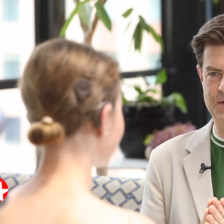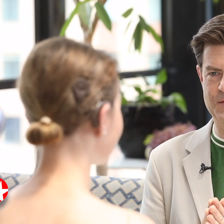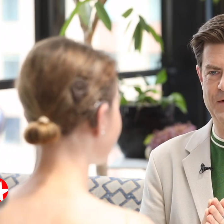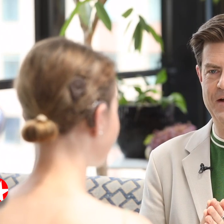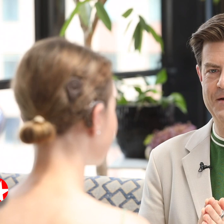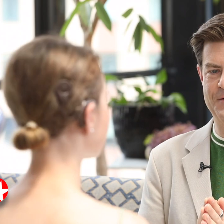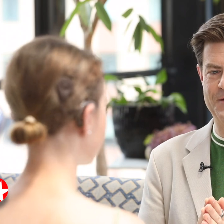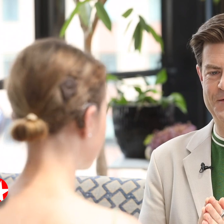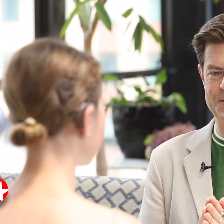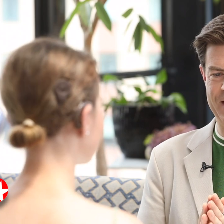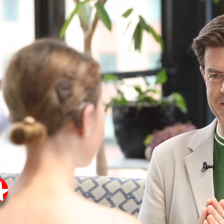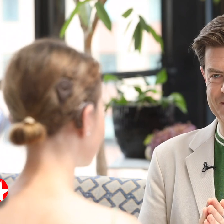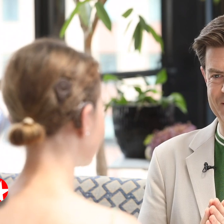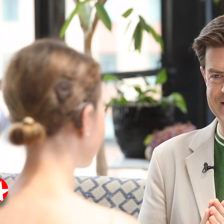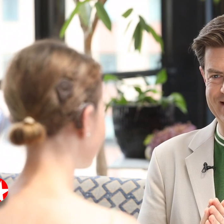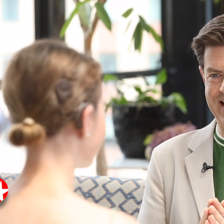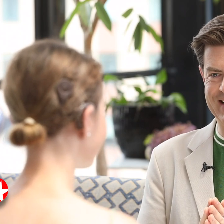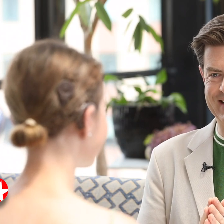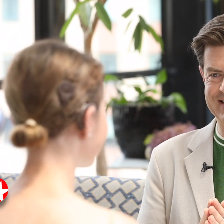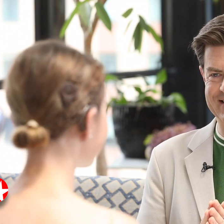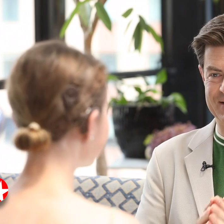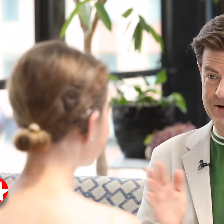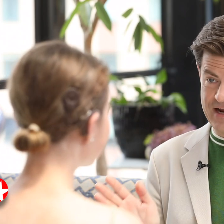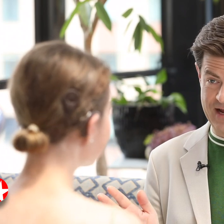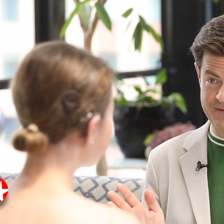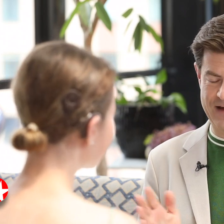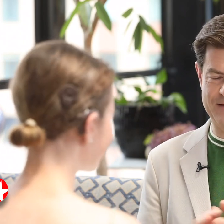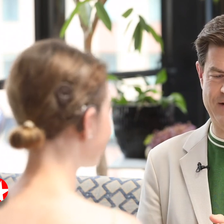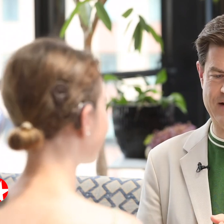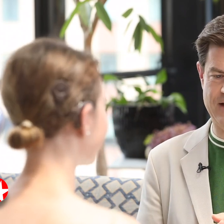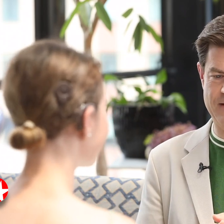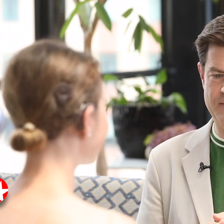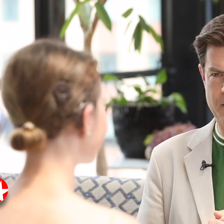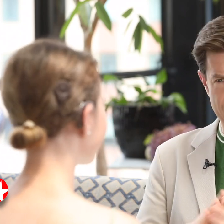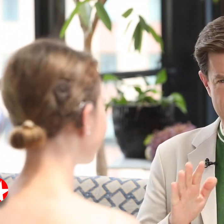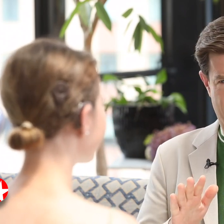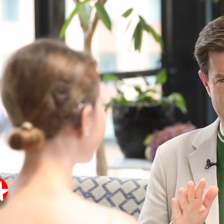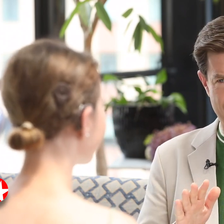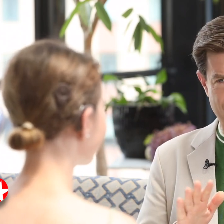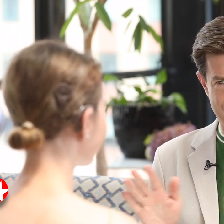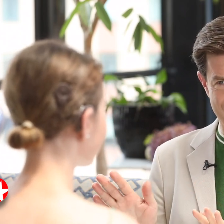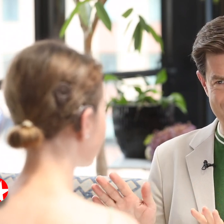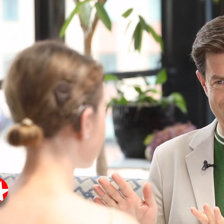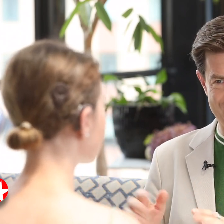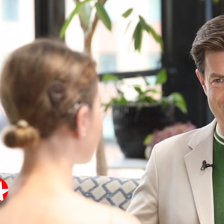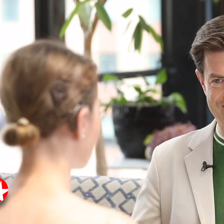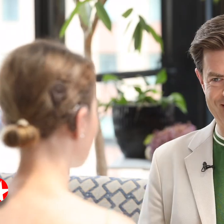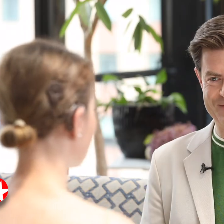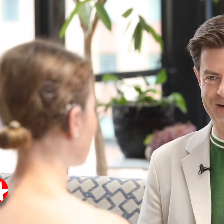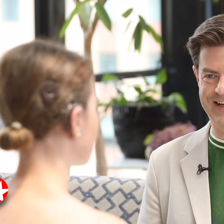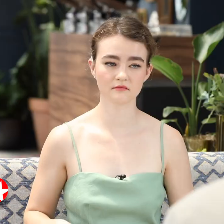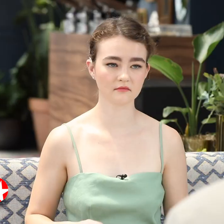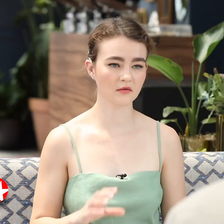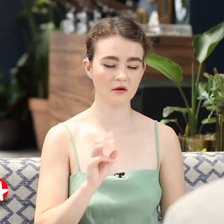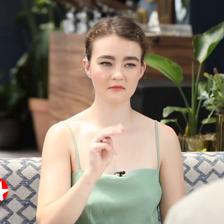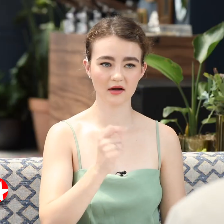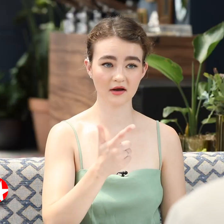you for a few years, so it's exciting to see your name on the marquee, but there's a lot of other great names on the marquee as well. Oh